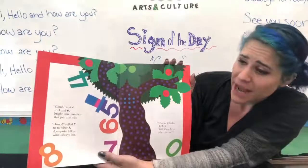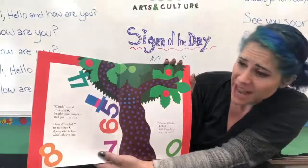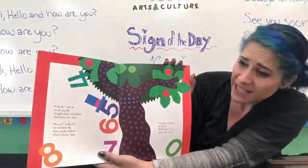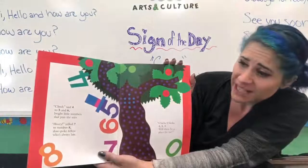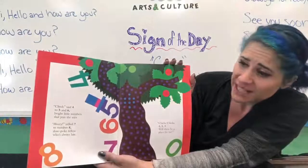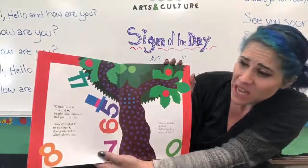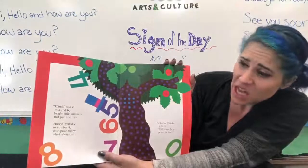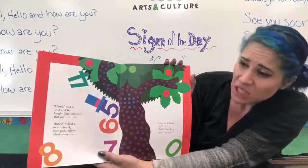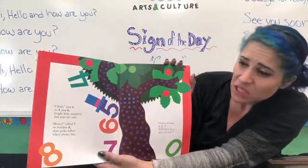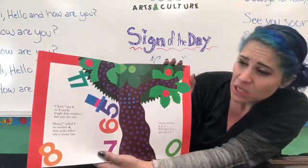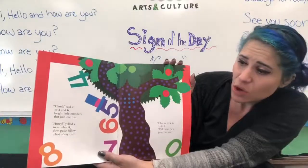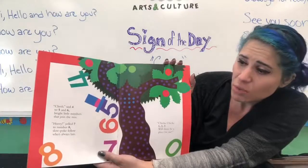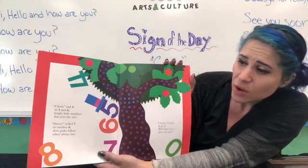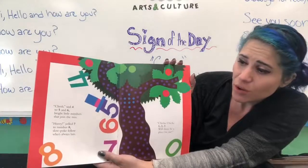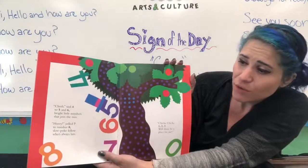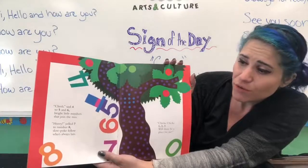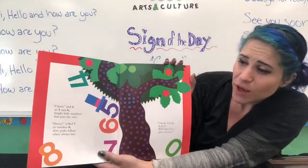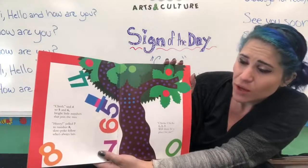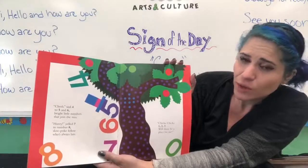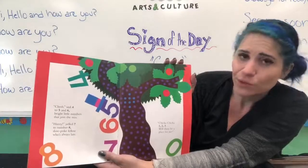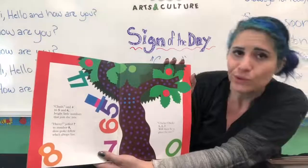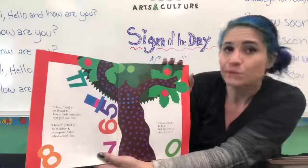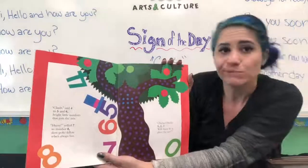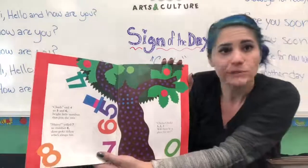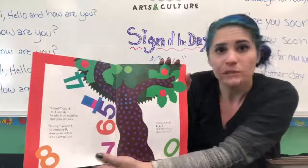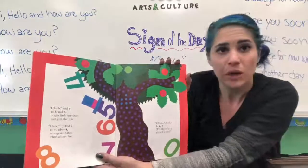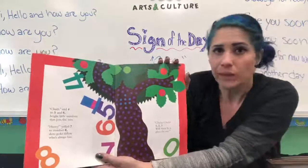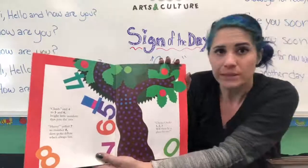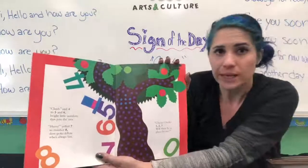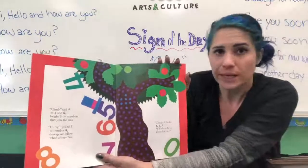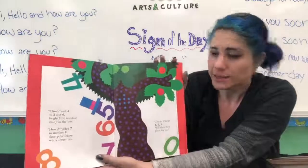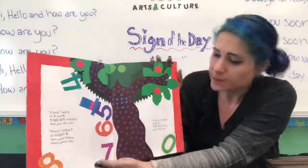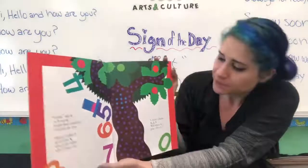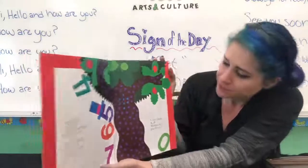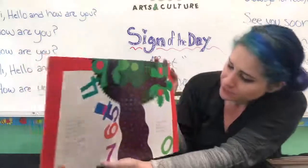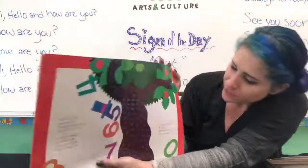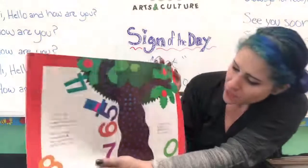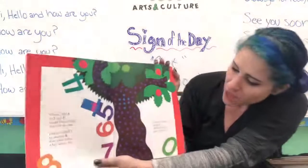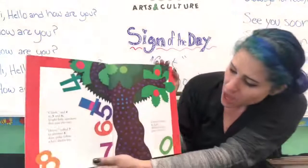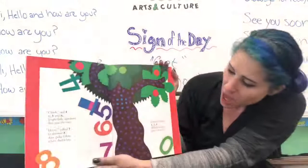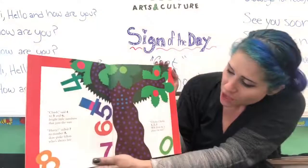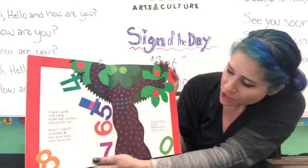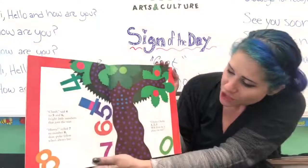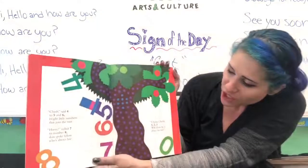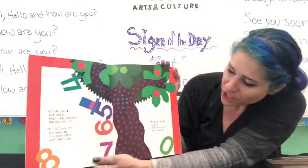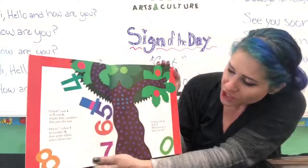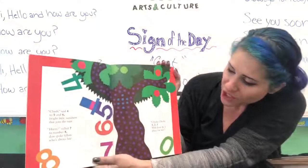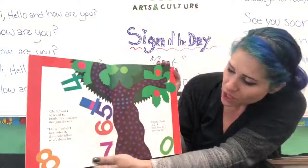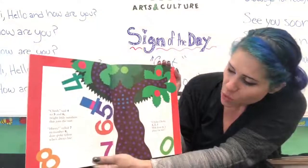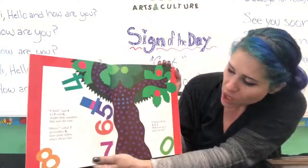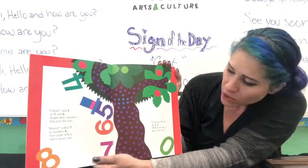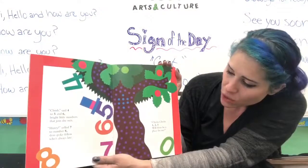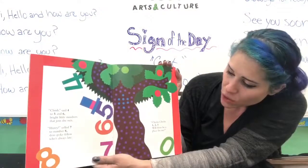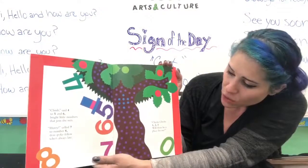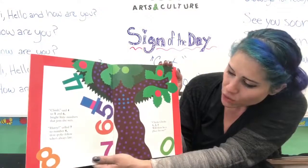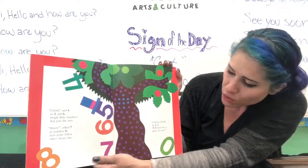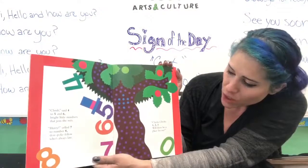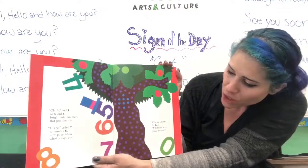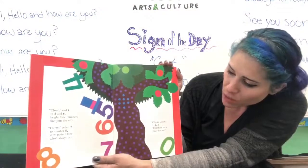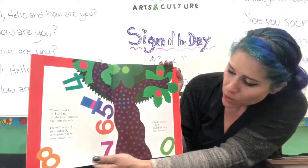7 to number 8. Slow poke fellow who's always late. Chicka chicka 1, 2, 3, will